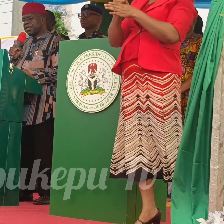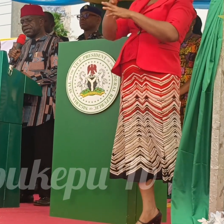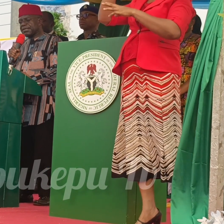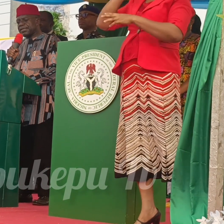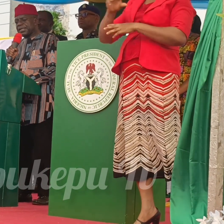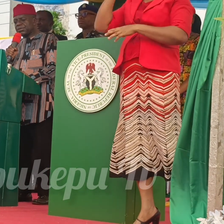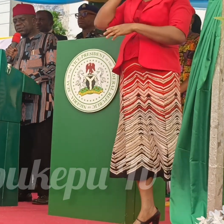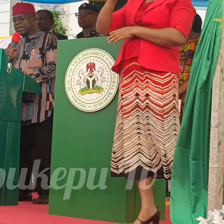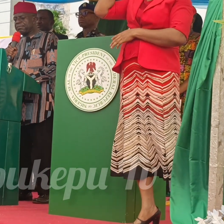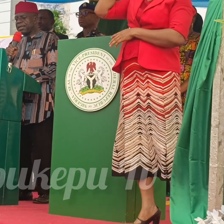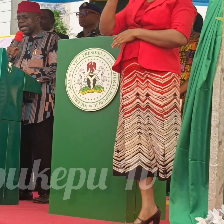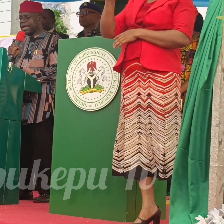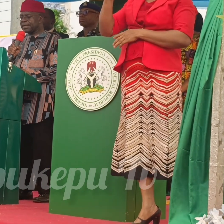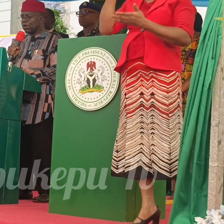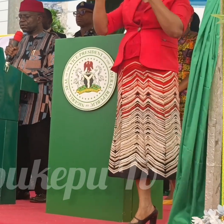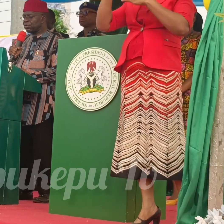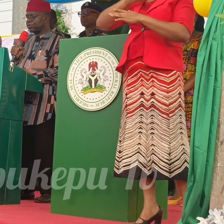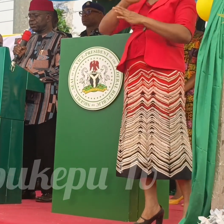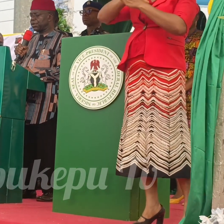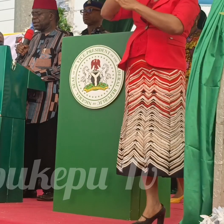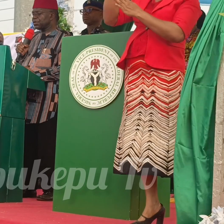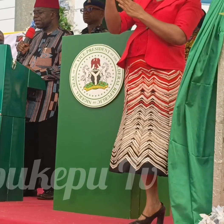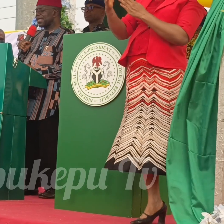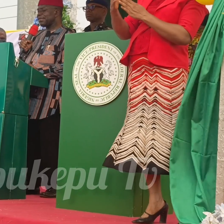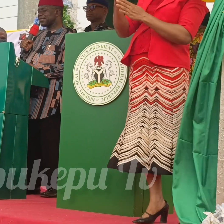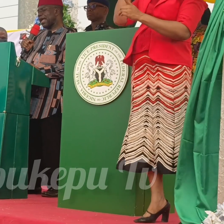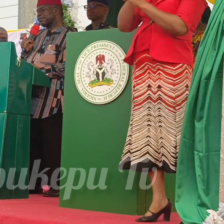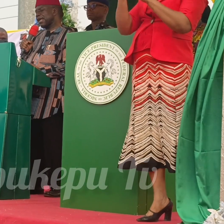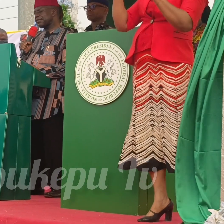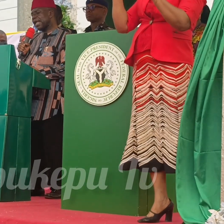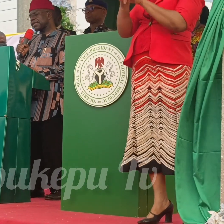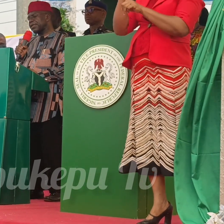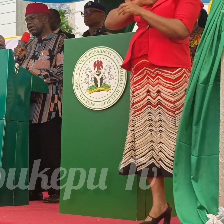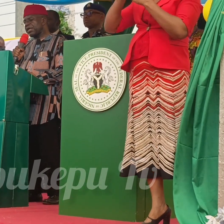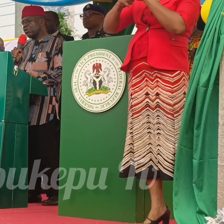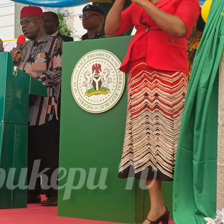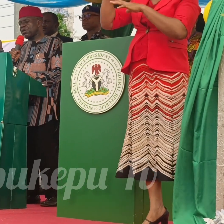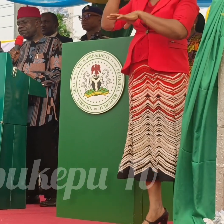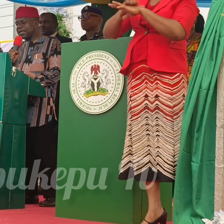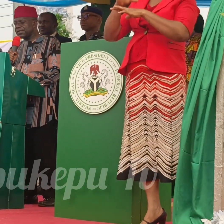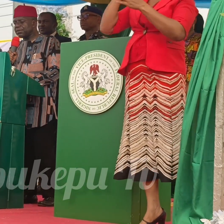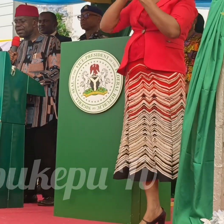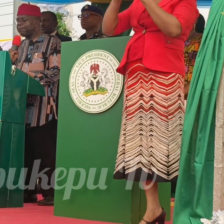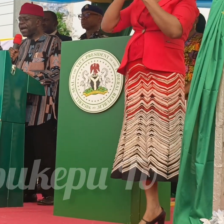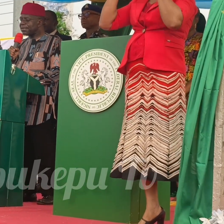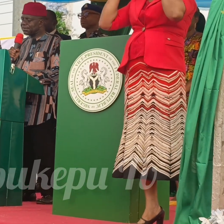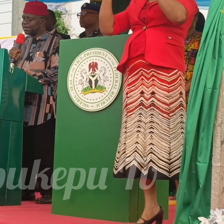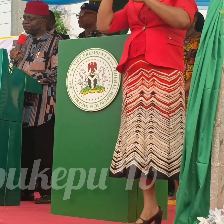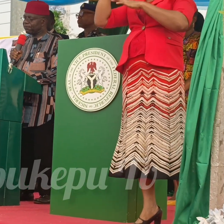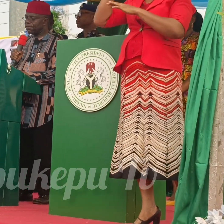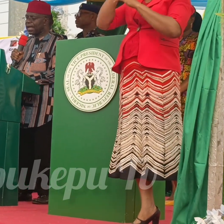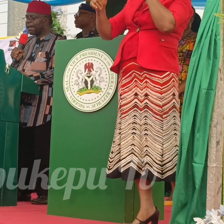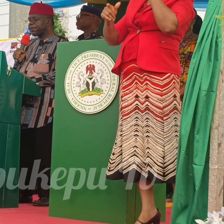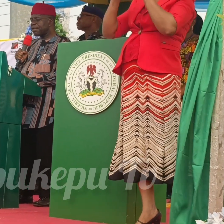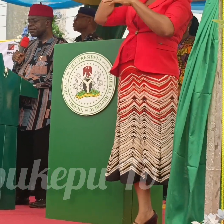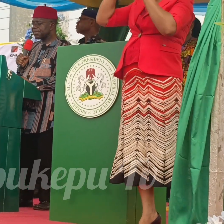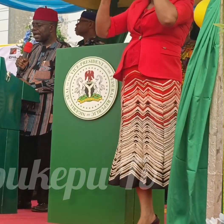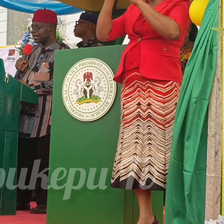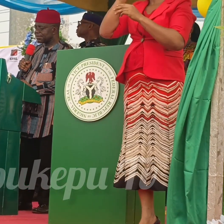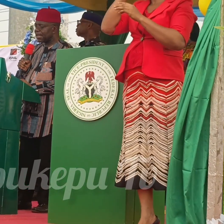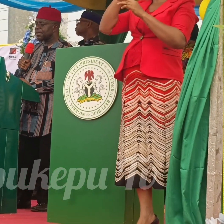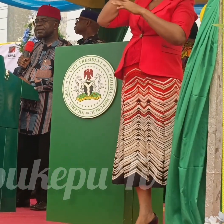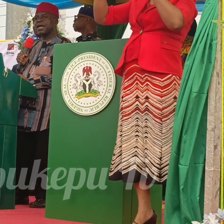Distinguished ladies and gentlemen, may I conclude just as I started on a note of gratitude. Abia is grateful. Abians